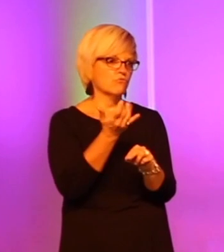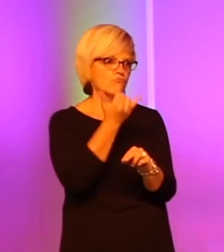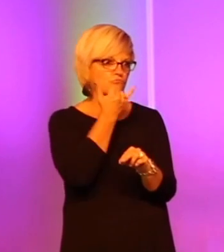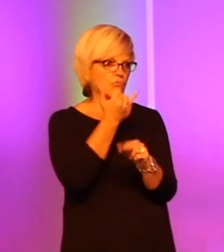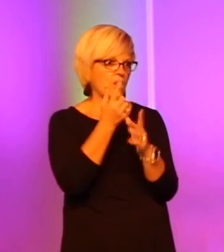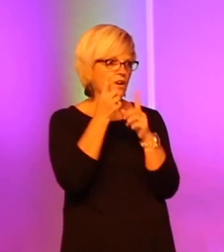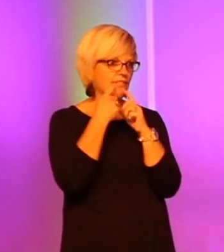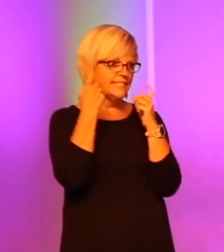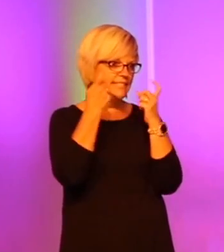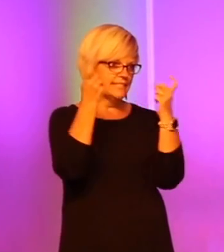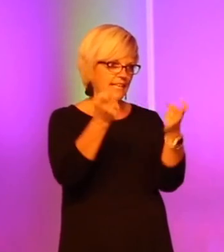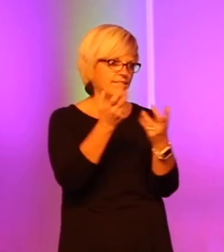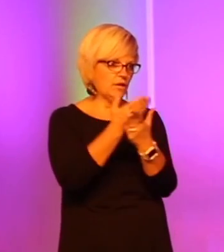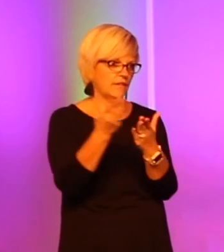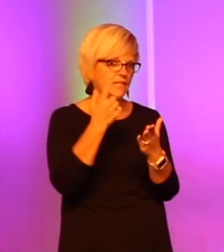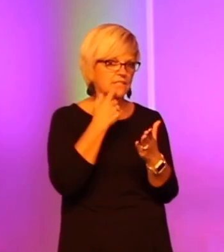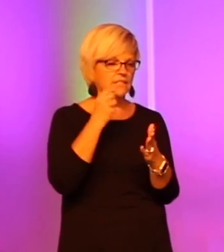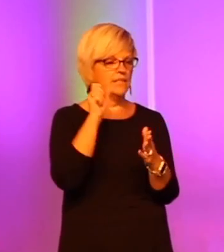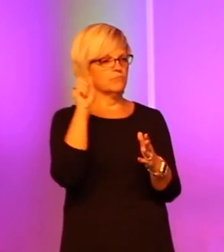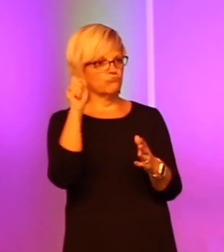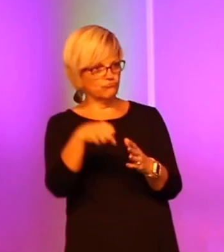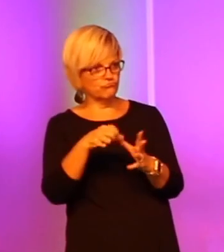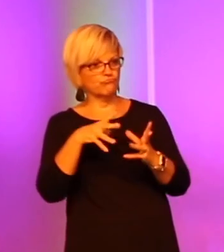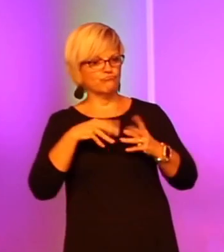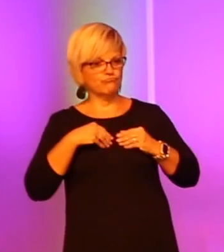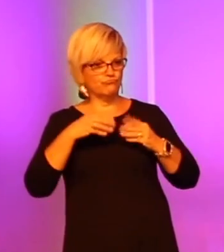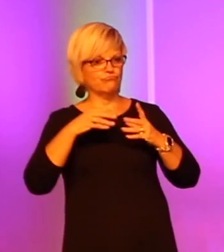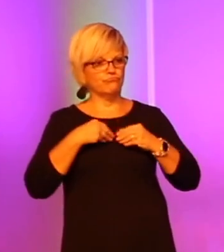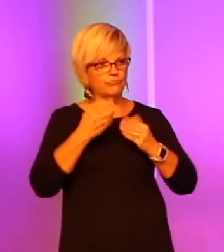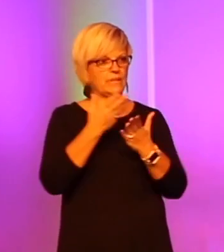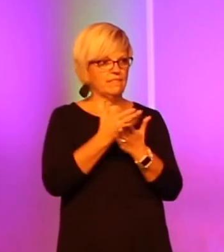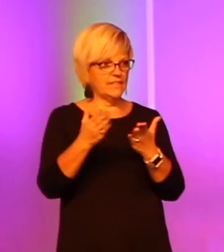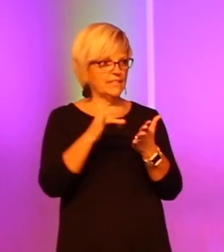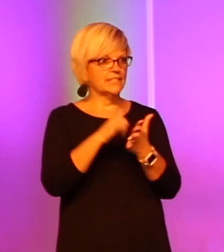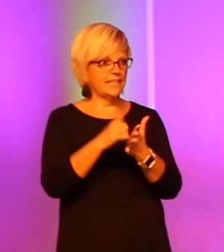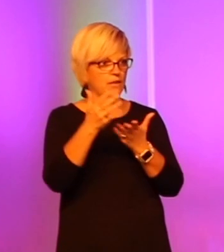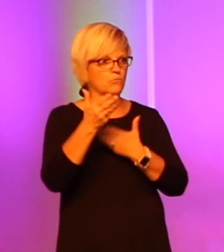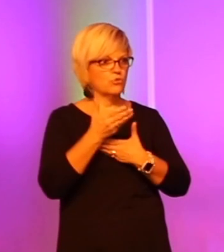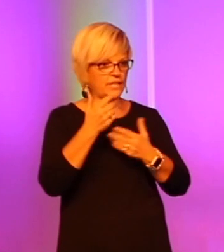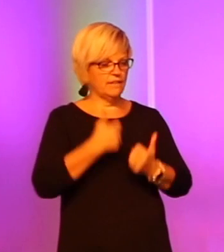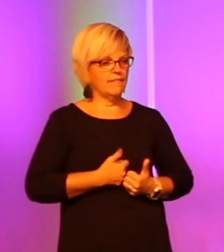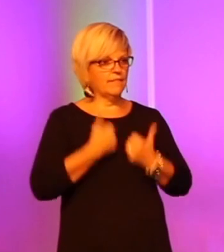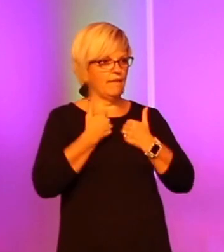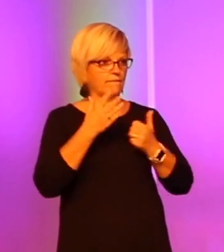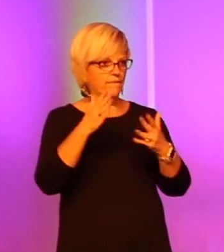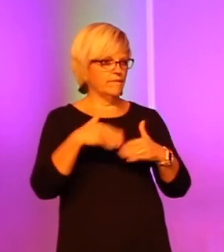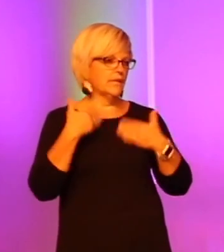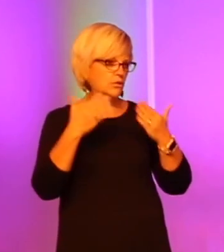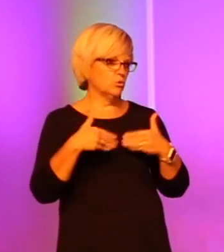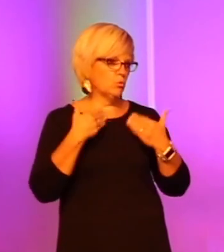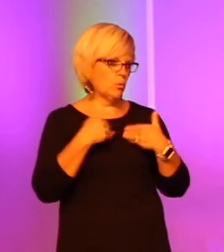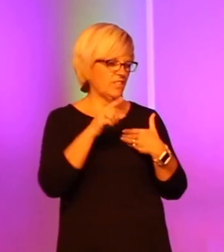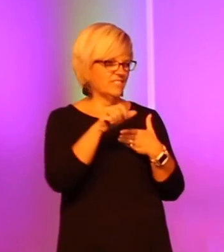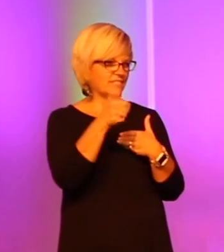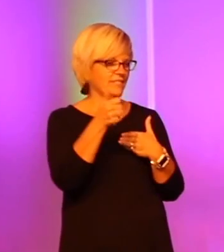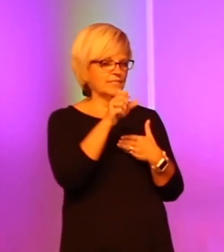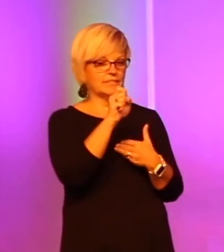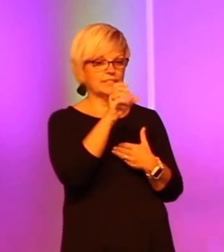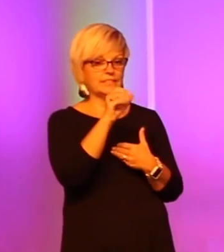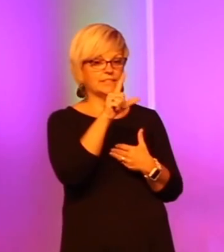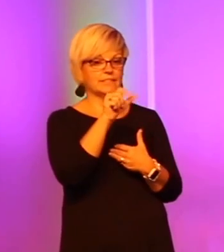bad or sinful or destructive and say yes to things that bring life and joy to us and others. So Solomon here at the end